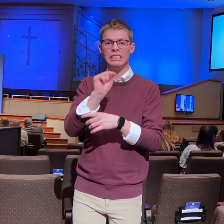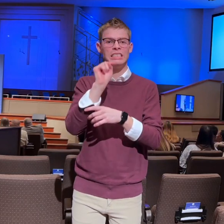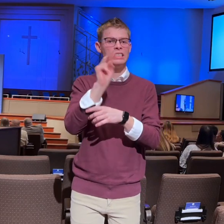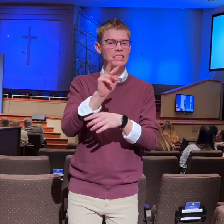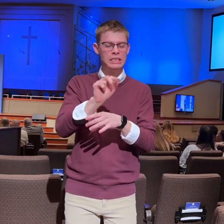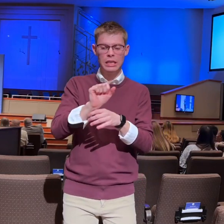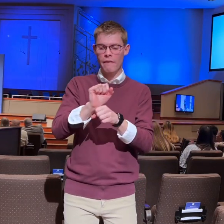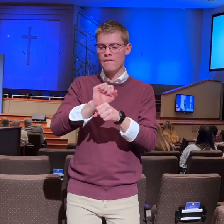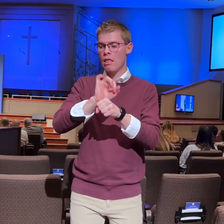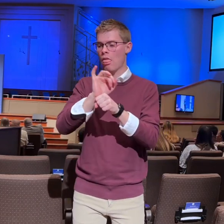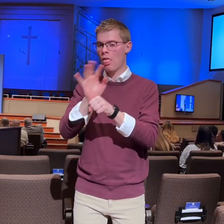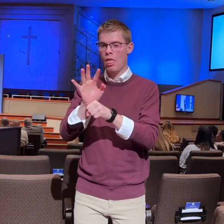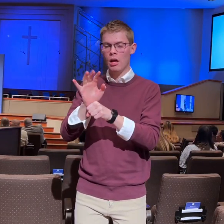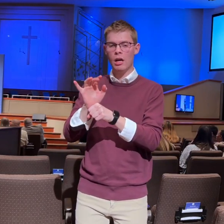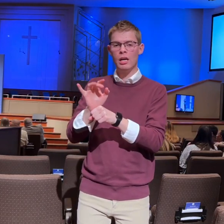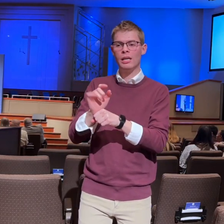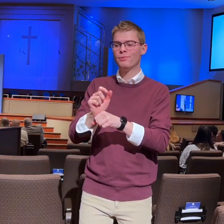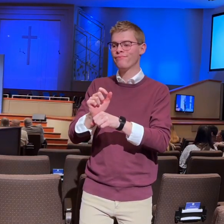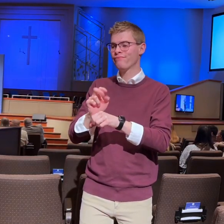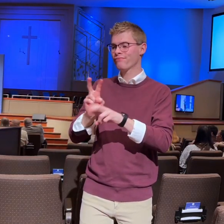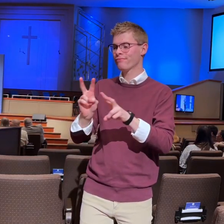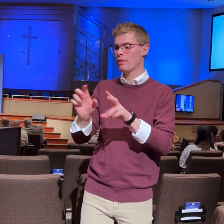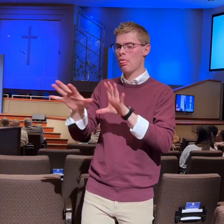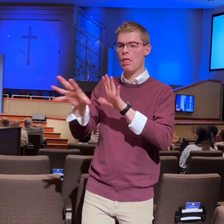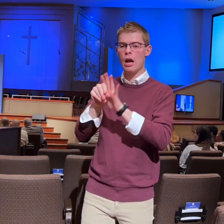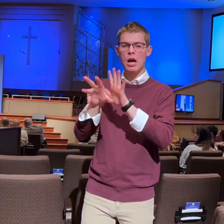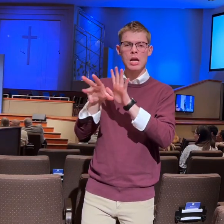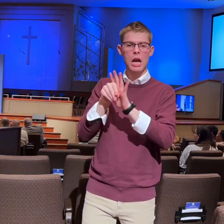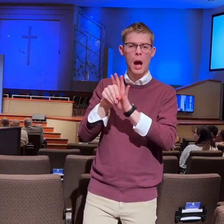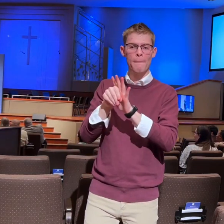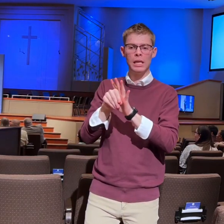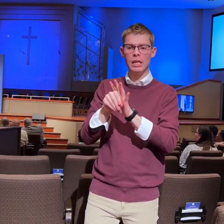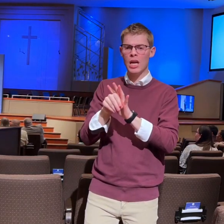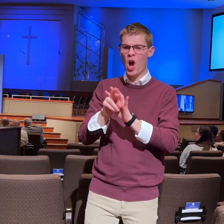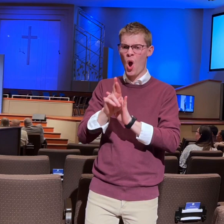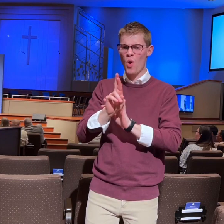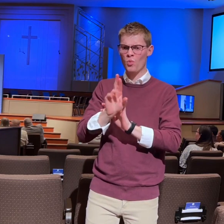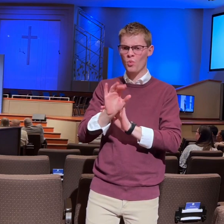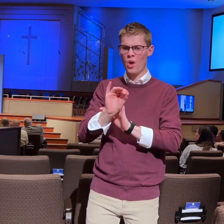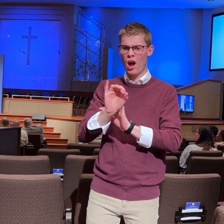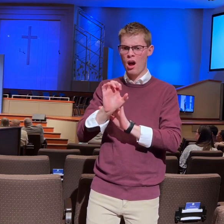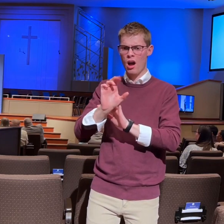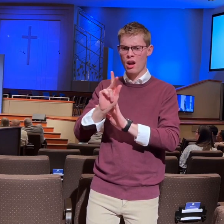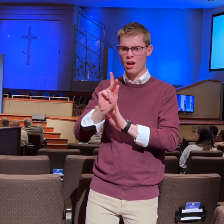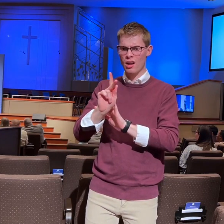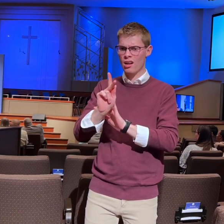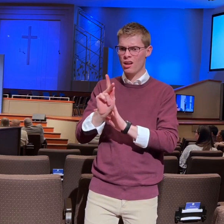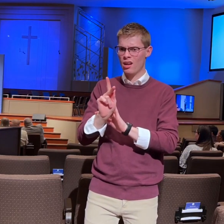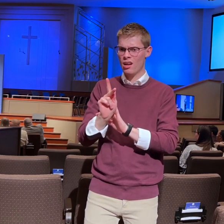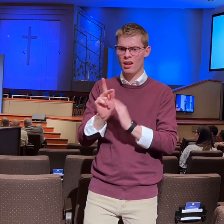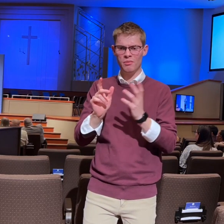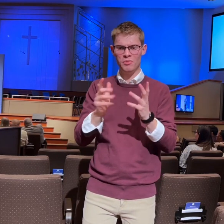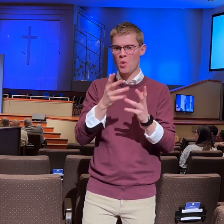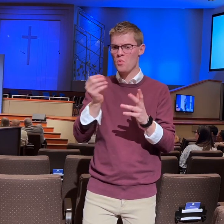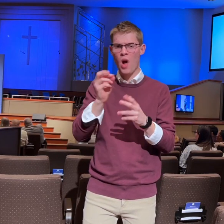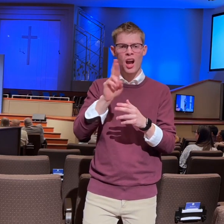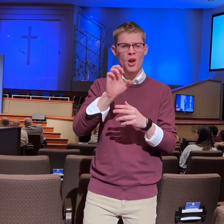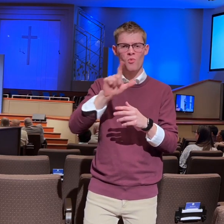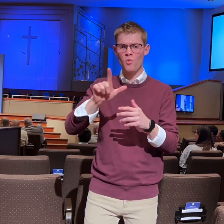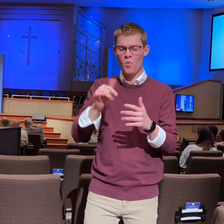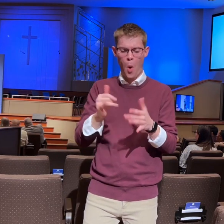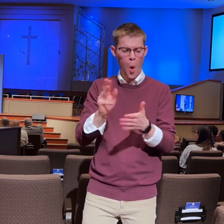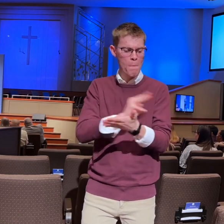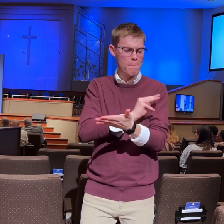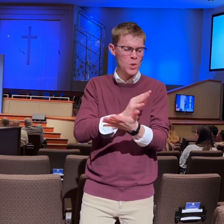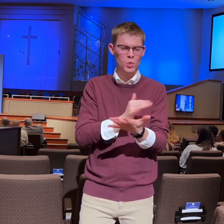literally copying rock and roll music. And they said it with their own mouths. They said all we were trying to do is copy the beat, copy the scene, copy the whole situation